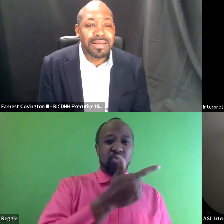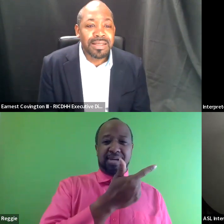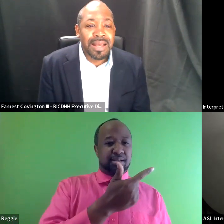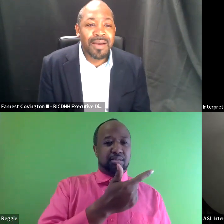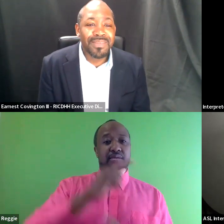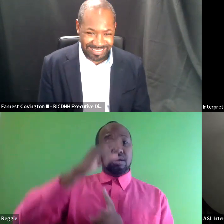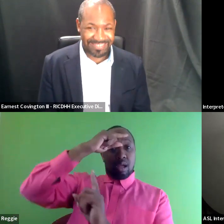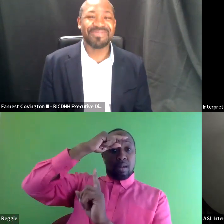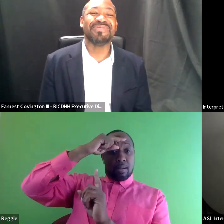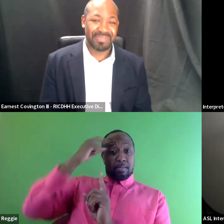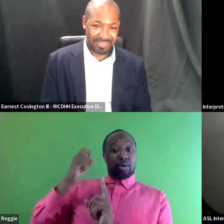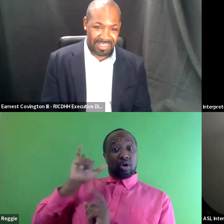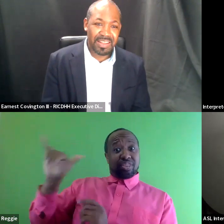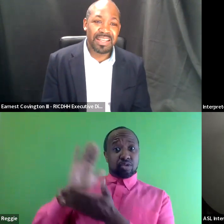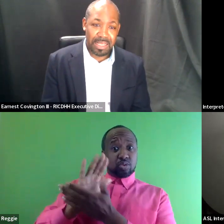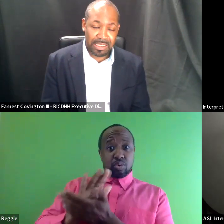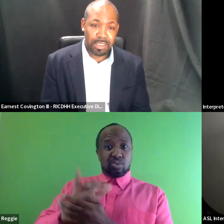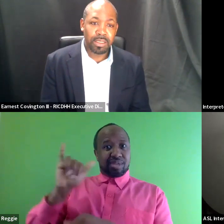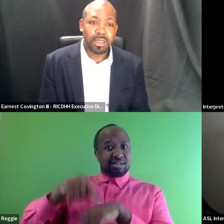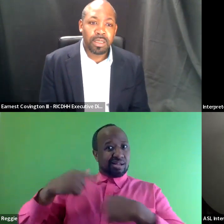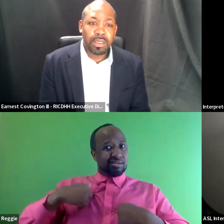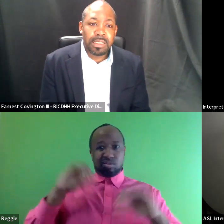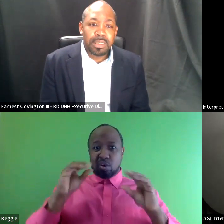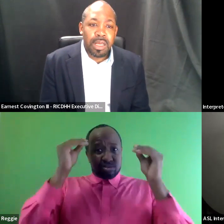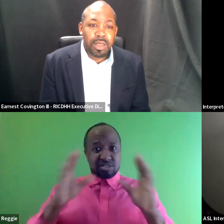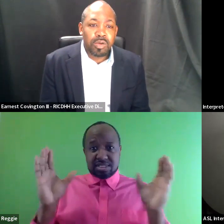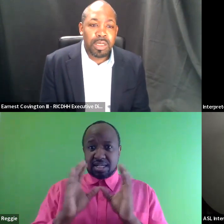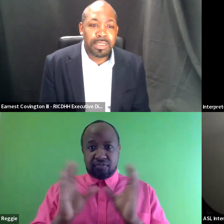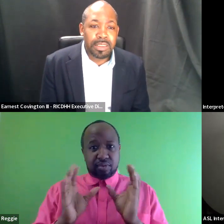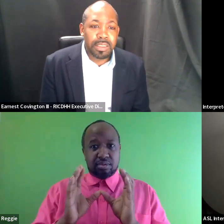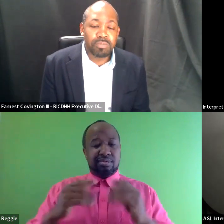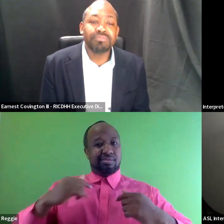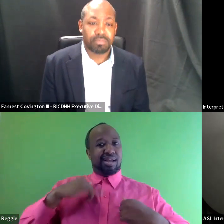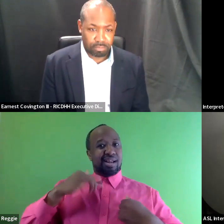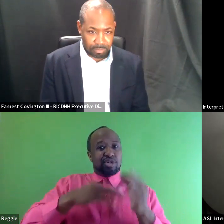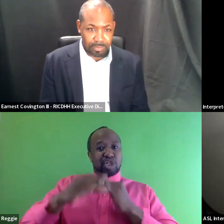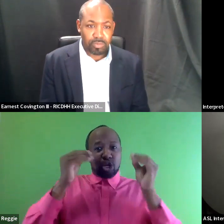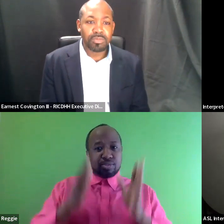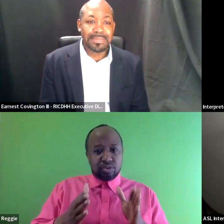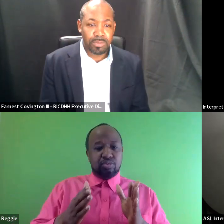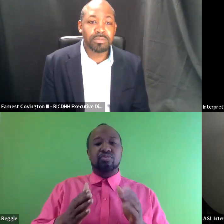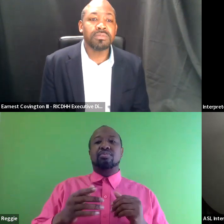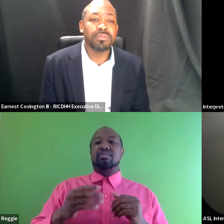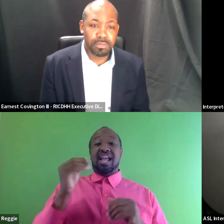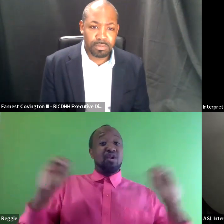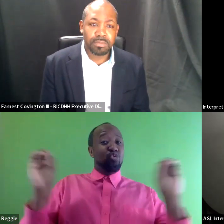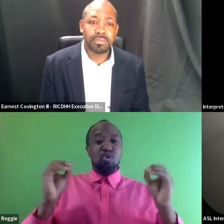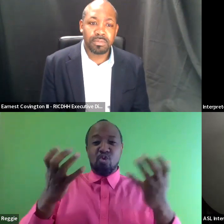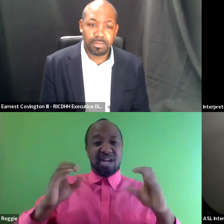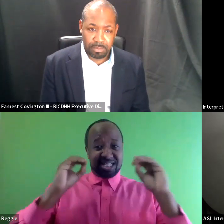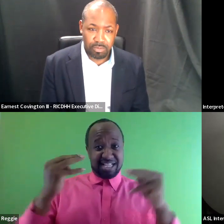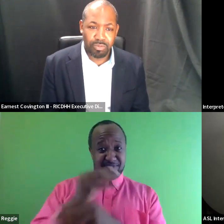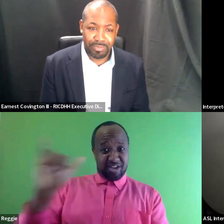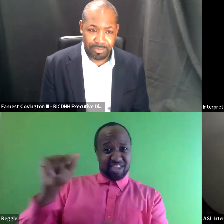I give them credit too as being part of my journey. At that school, it didn't have certified teachers, especially who